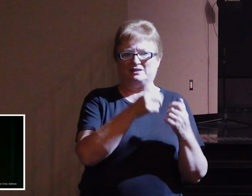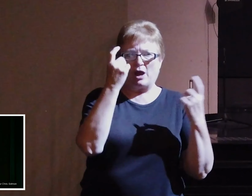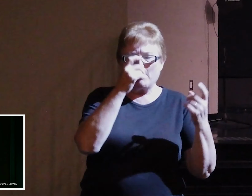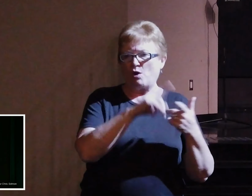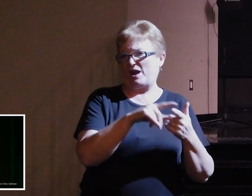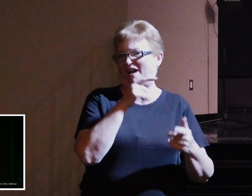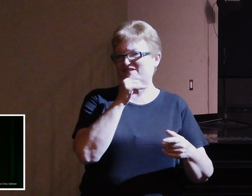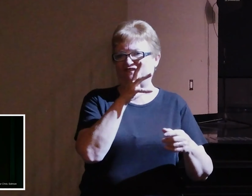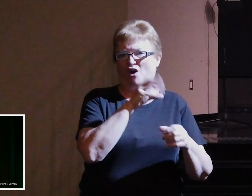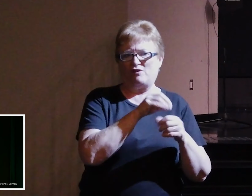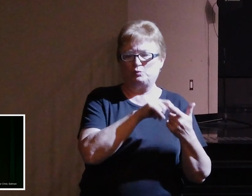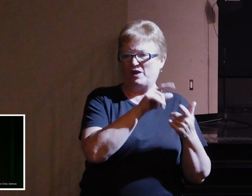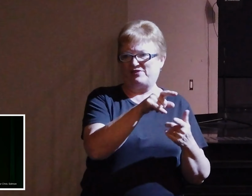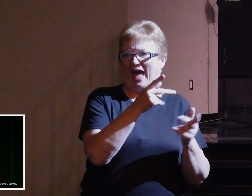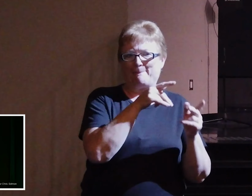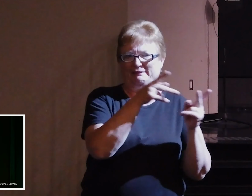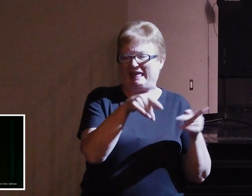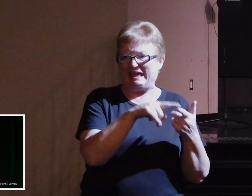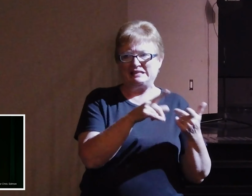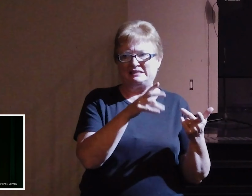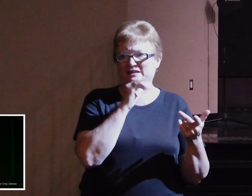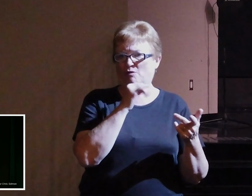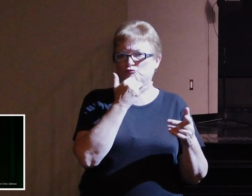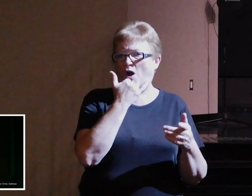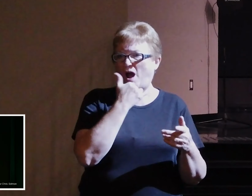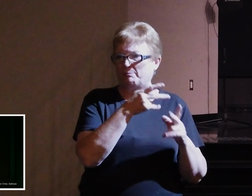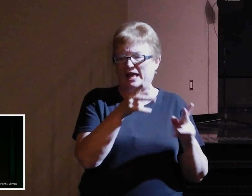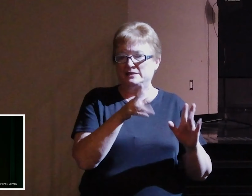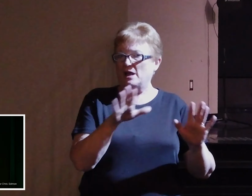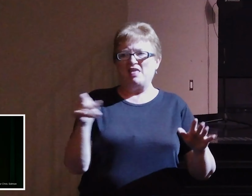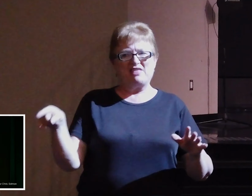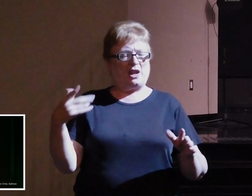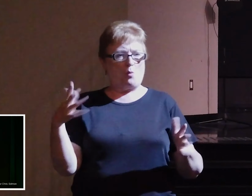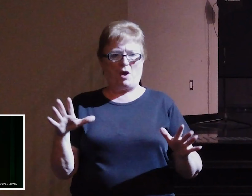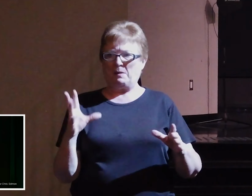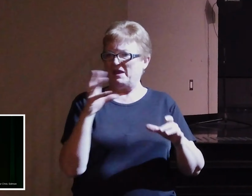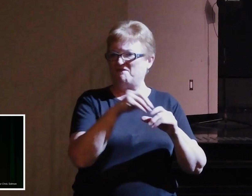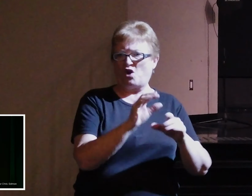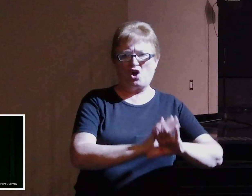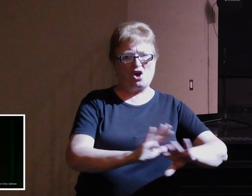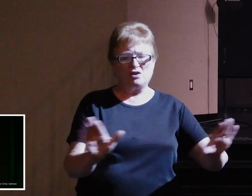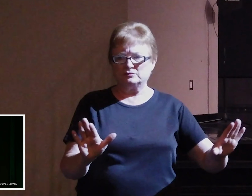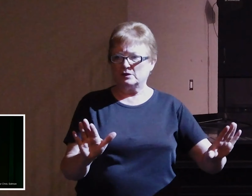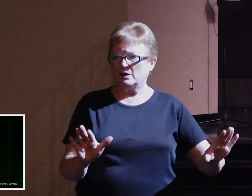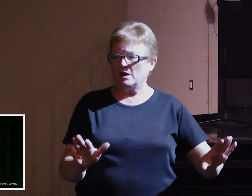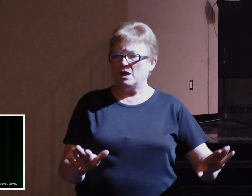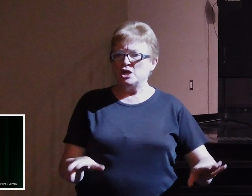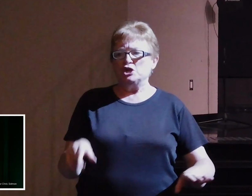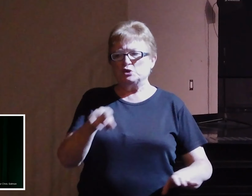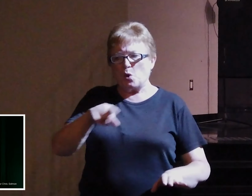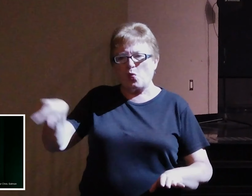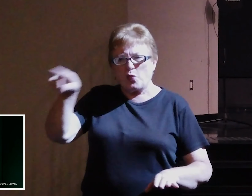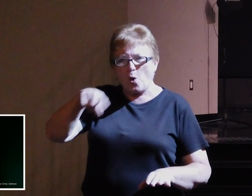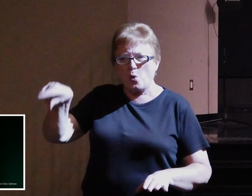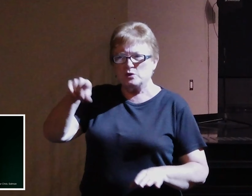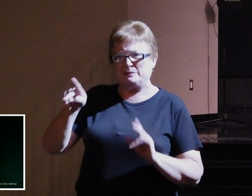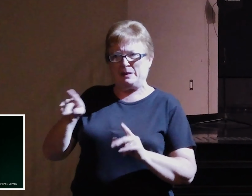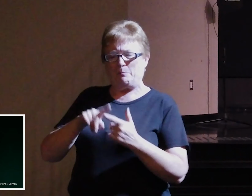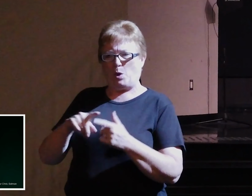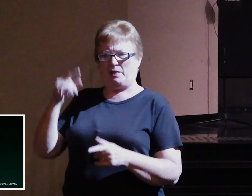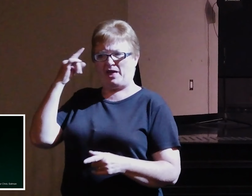place that no Christian should ever darken the door of. They weren't part of that. And so they were seen as different.